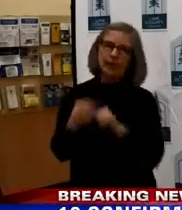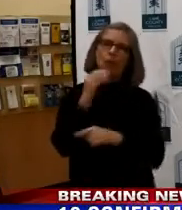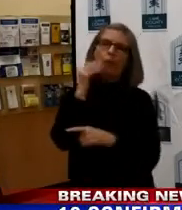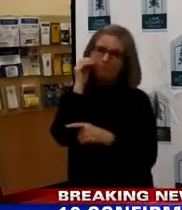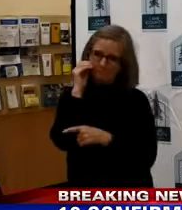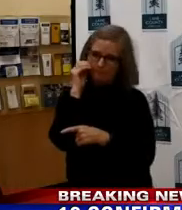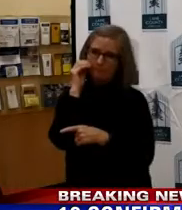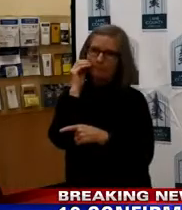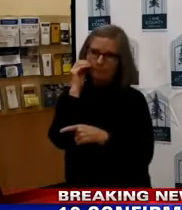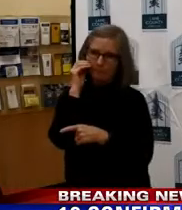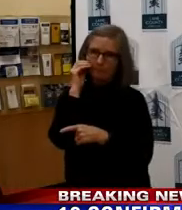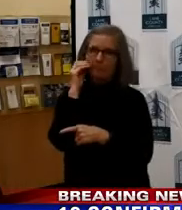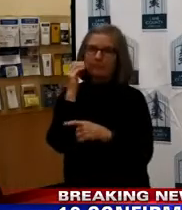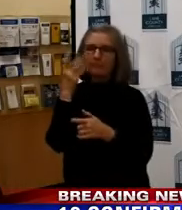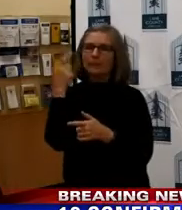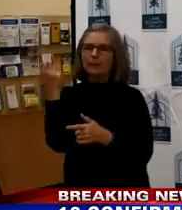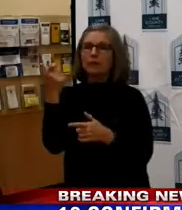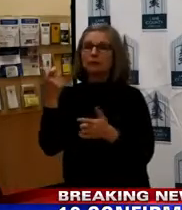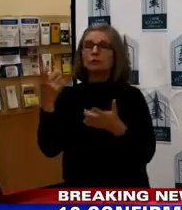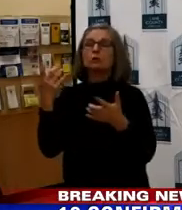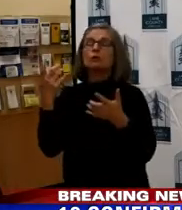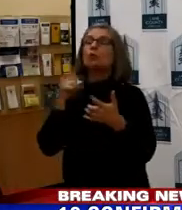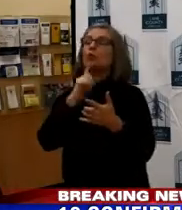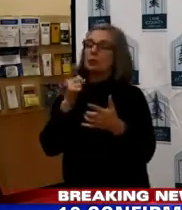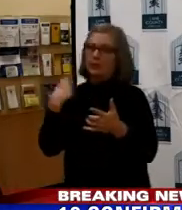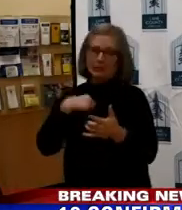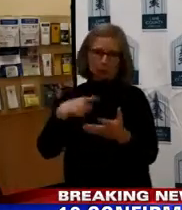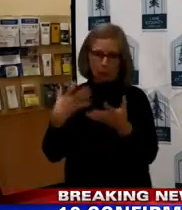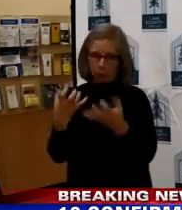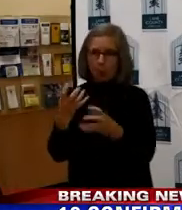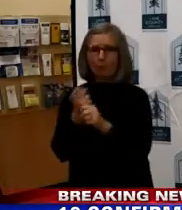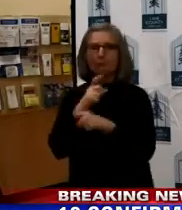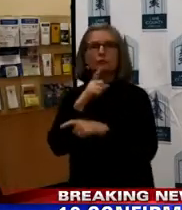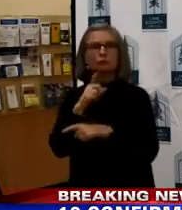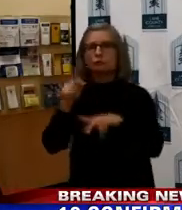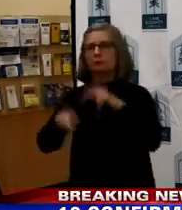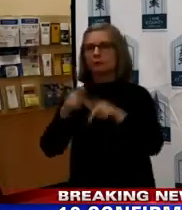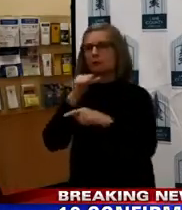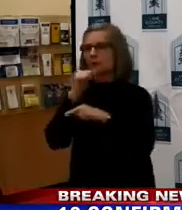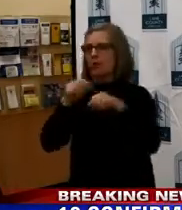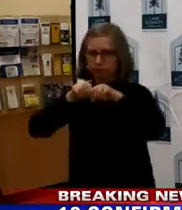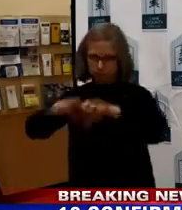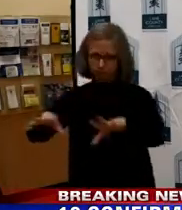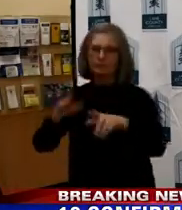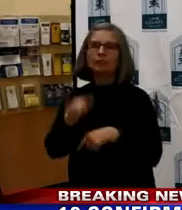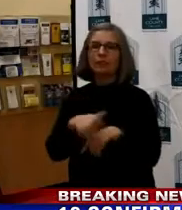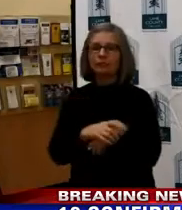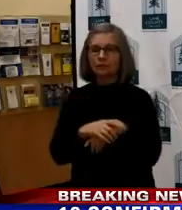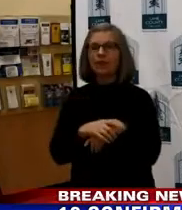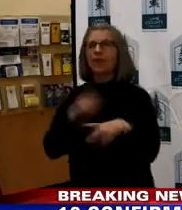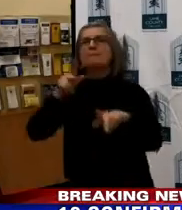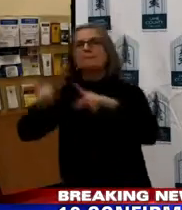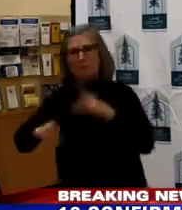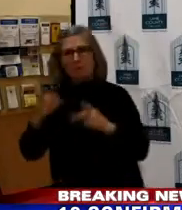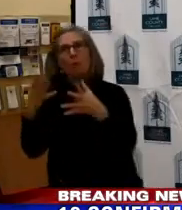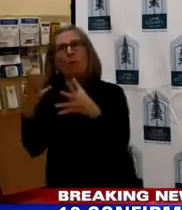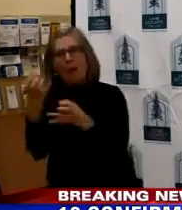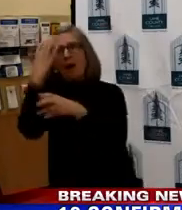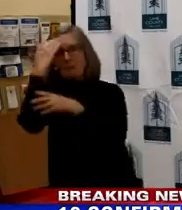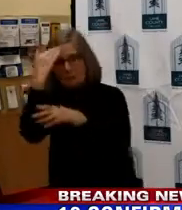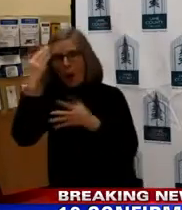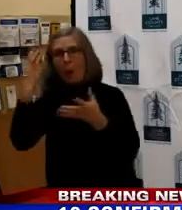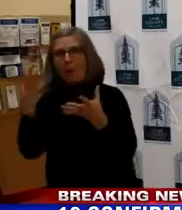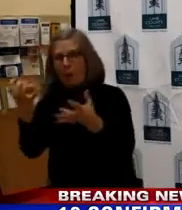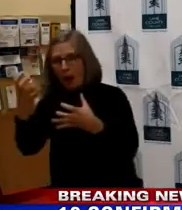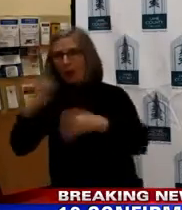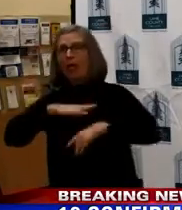along. So obviously people want peace of mind, they want to know they don't have COVID, but the recommendation is really going to remain the same.